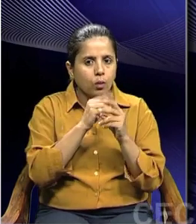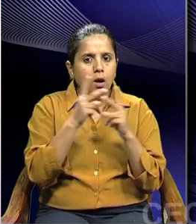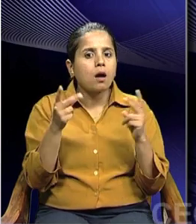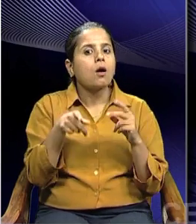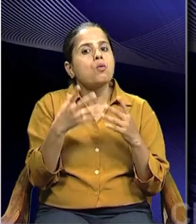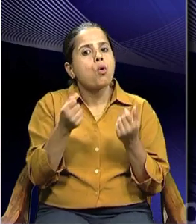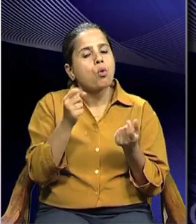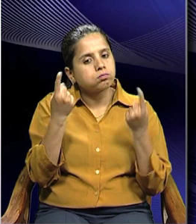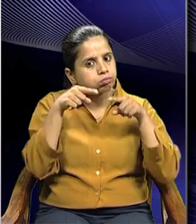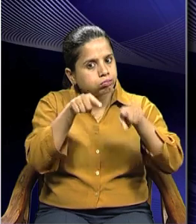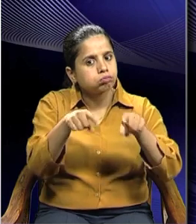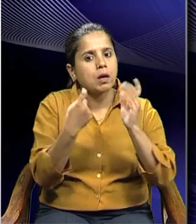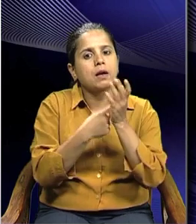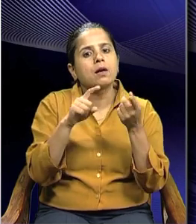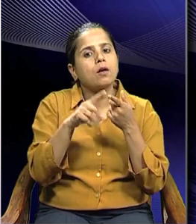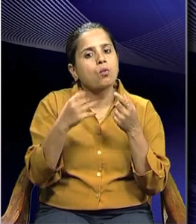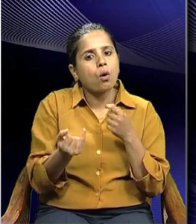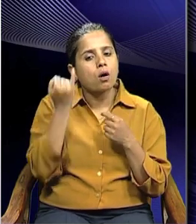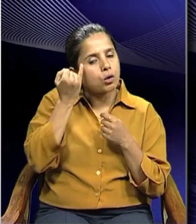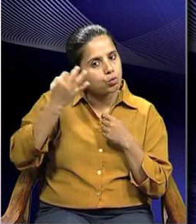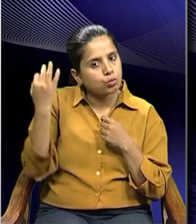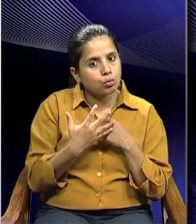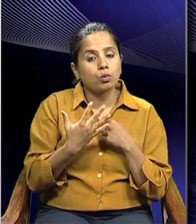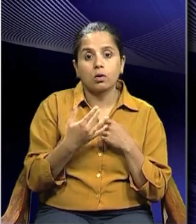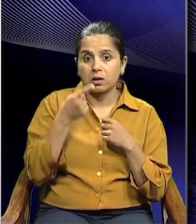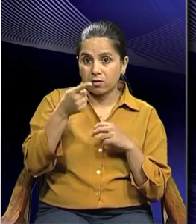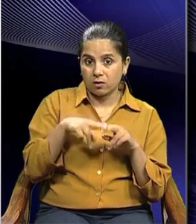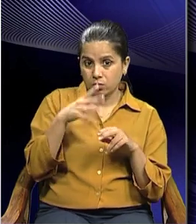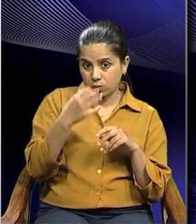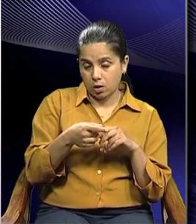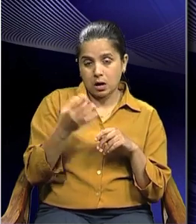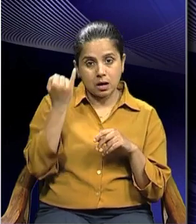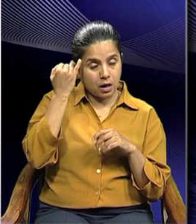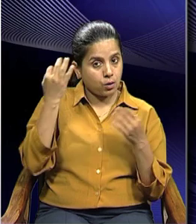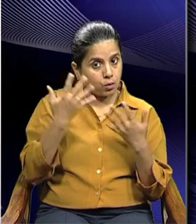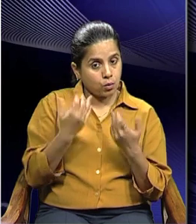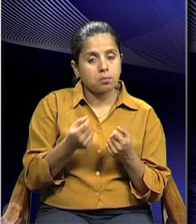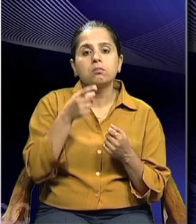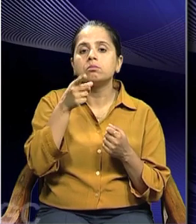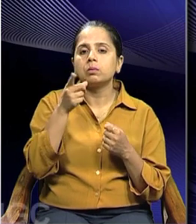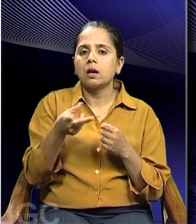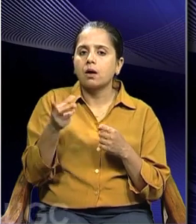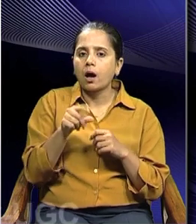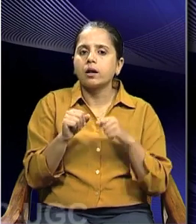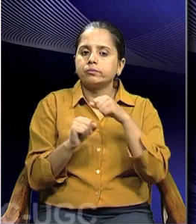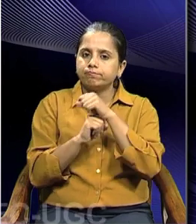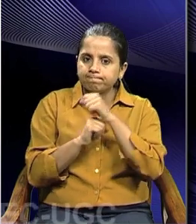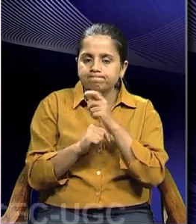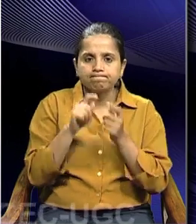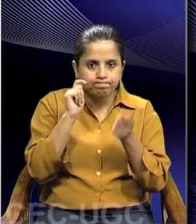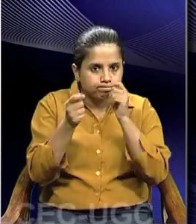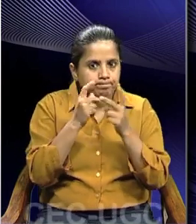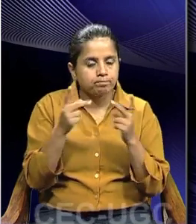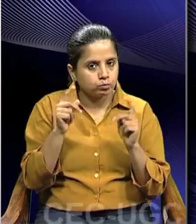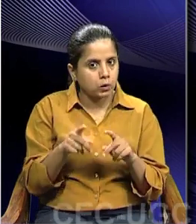alignment with its reinventing. So, you have to, whatever reinvention you are doing, you have to restructure your entire business enterprise.